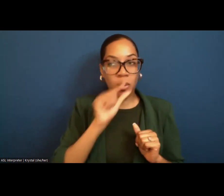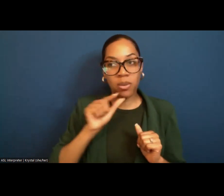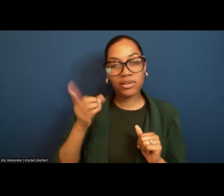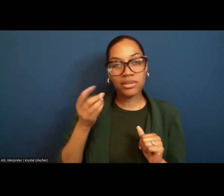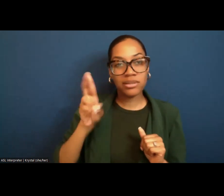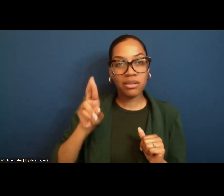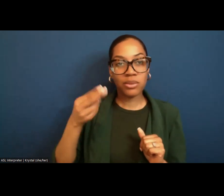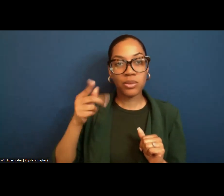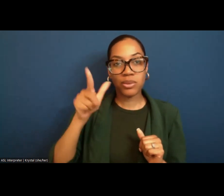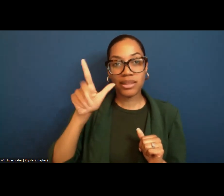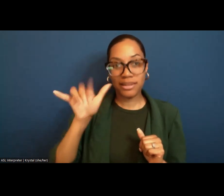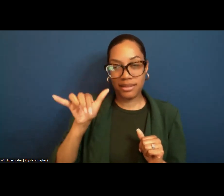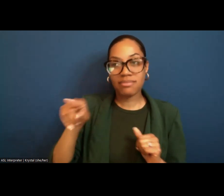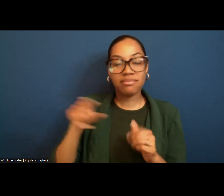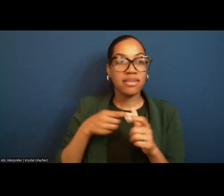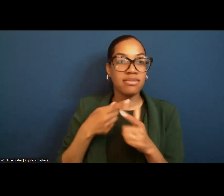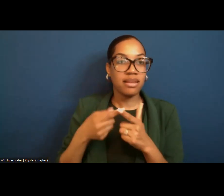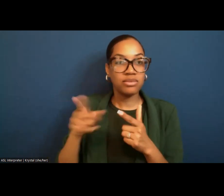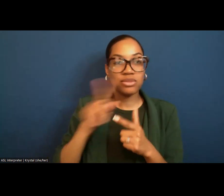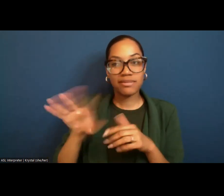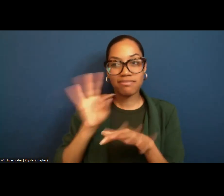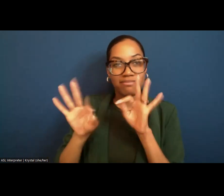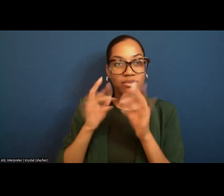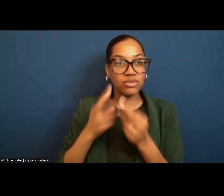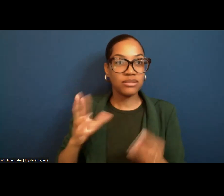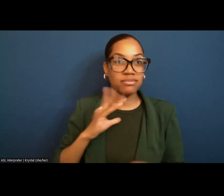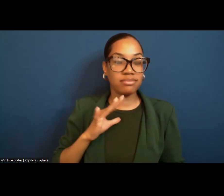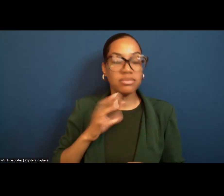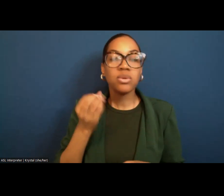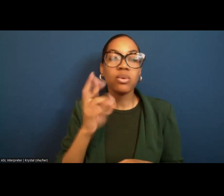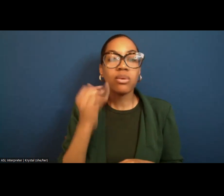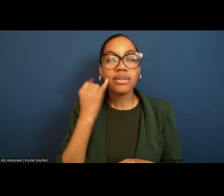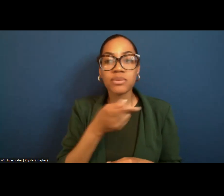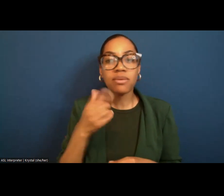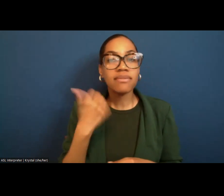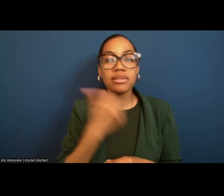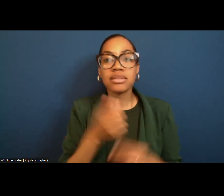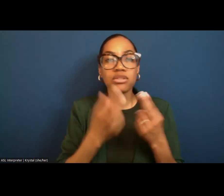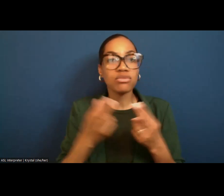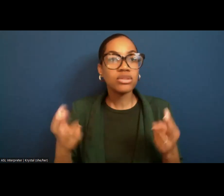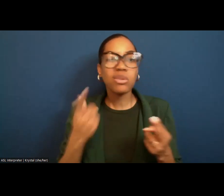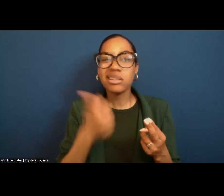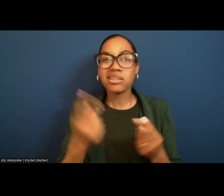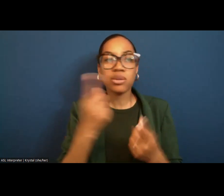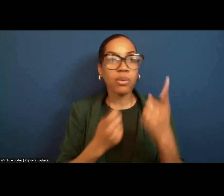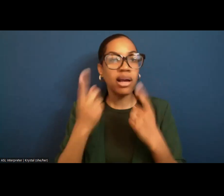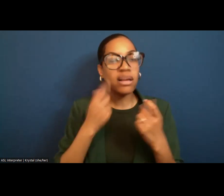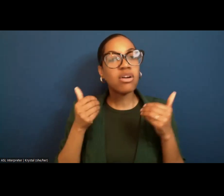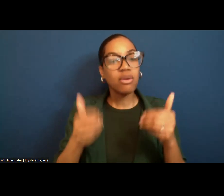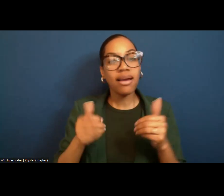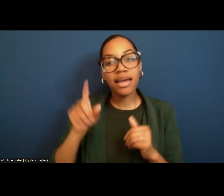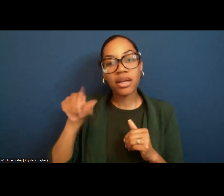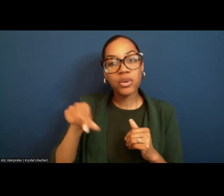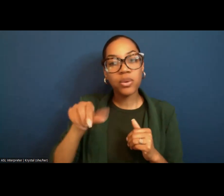And if you have questions, you can put those in the Q&A as well, and I'm happy to answer them, as would any of the other panelists be happy to answer